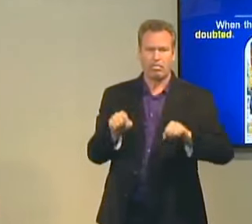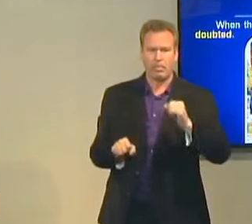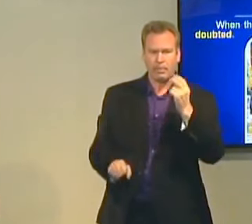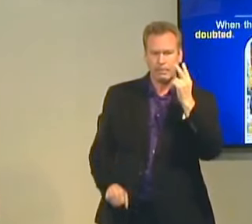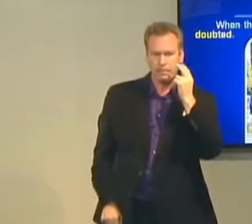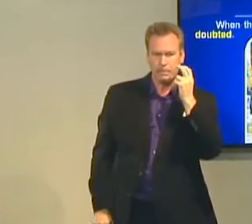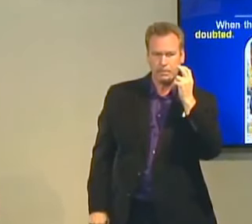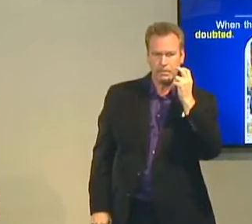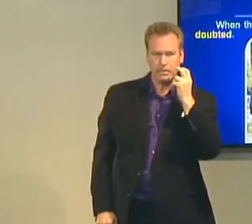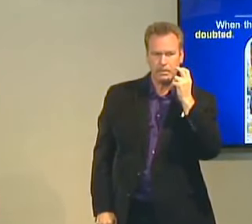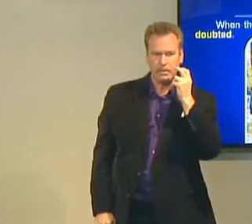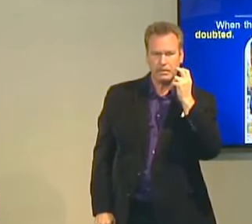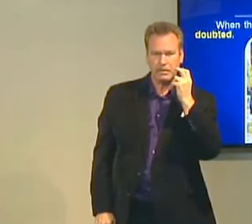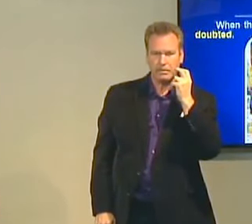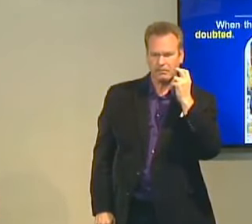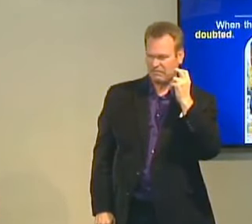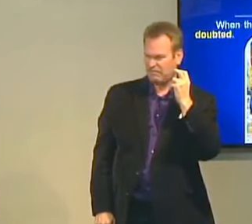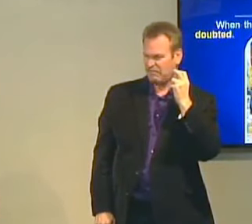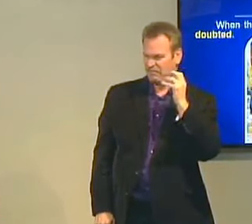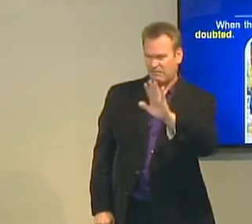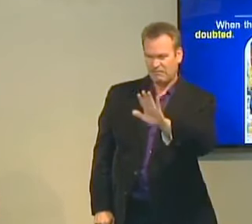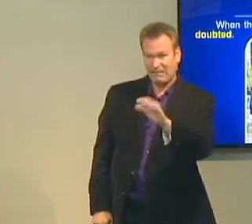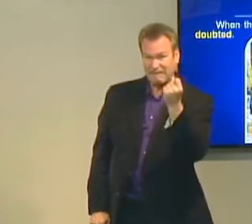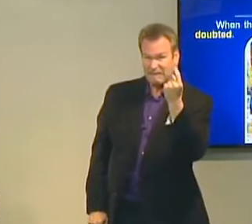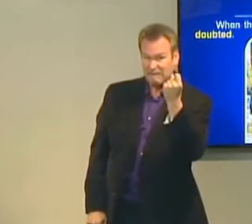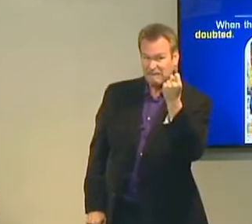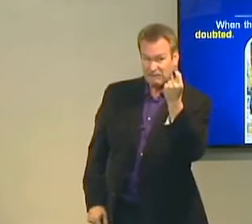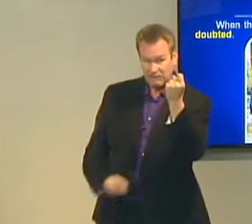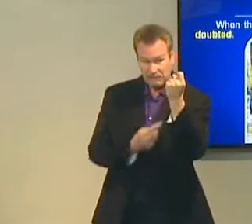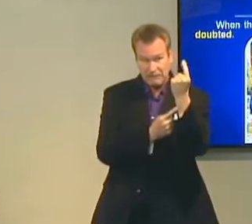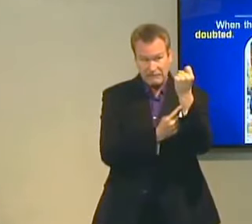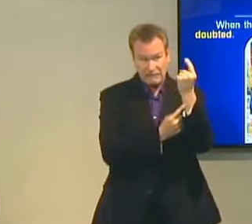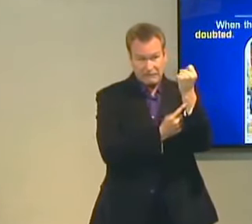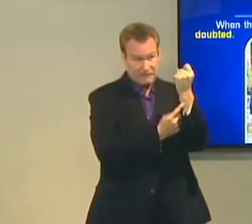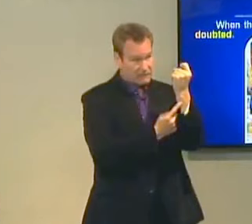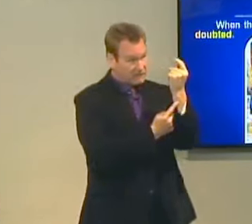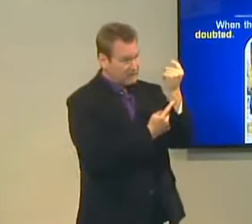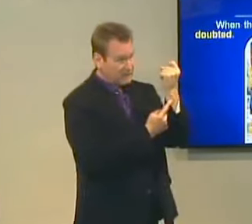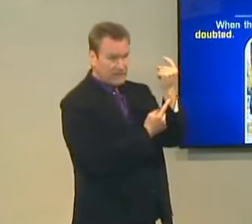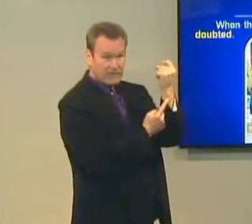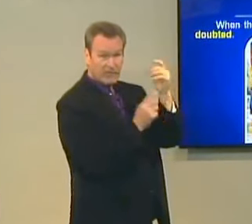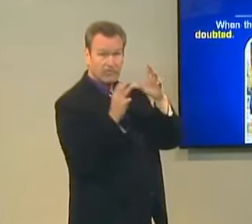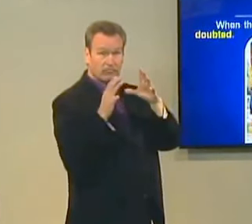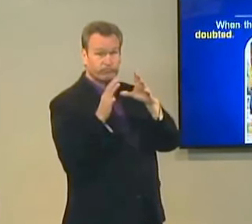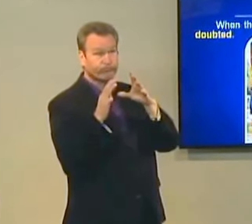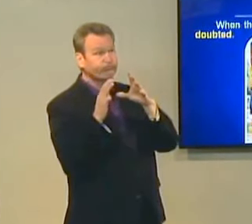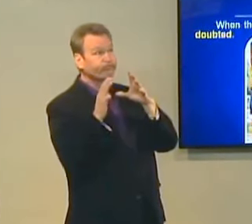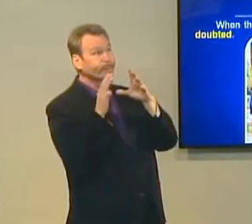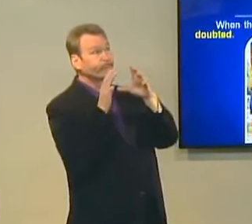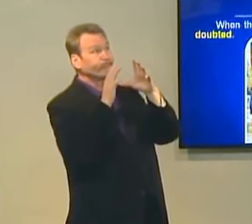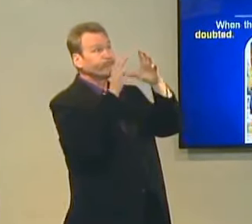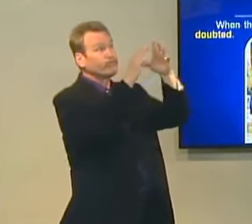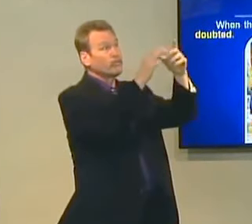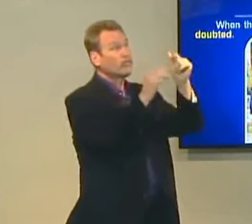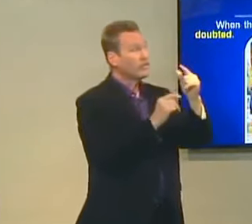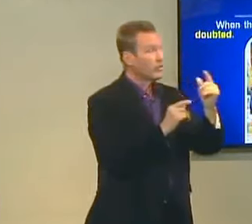But some of them. Doubted. Now remember. They loved him. They went